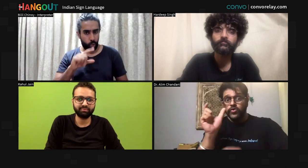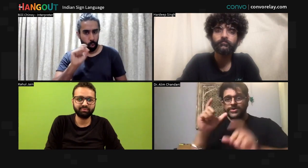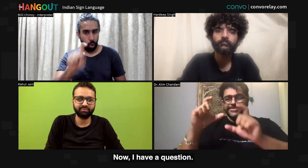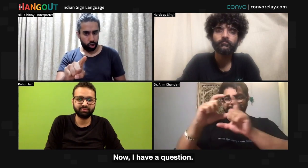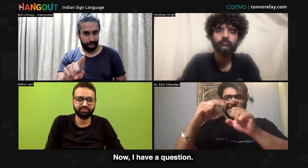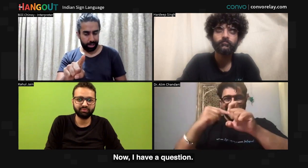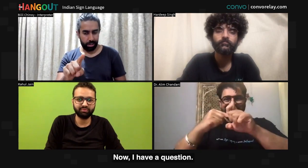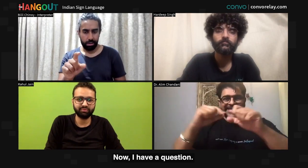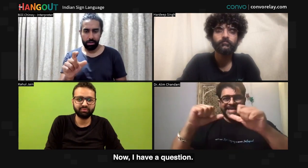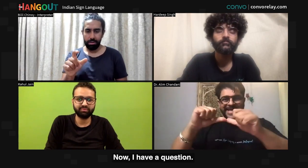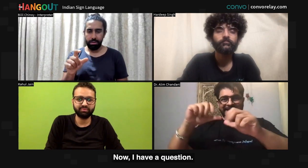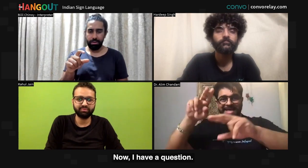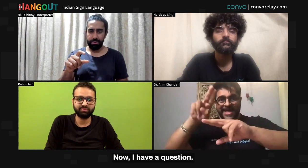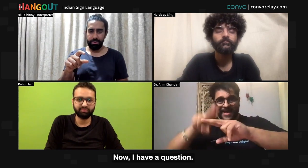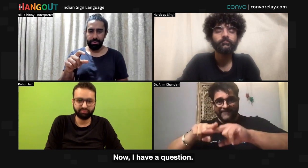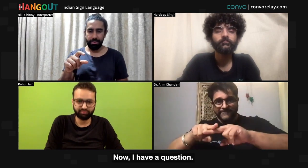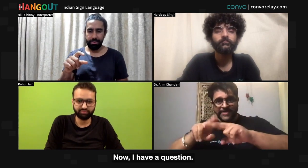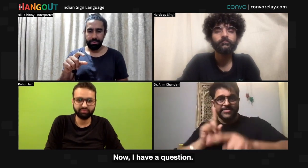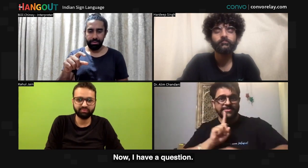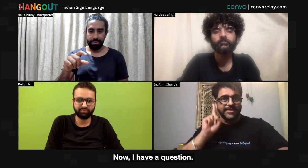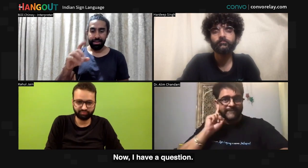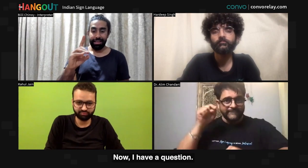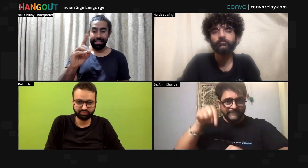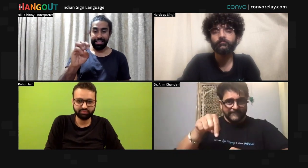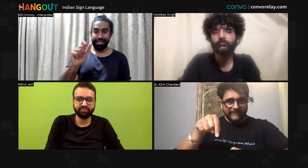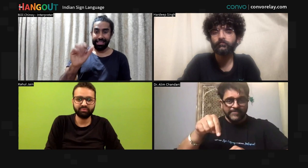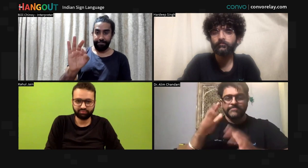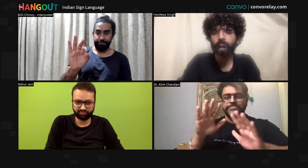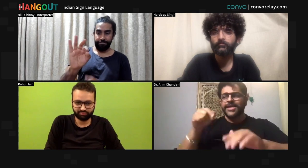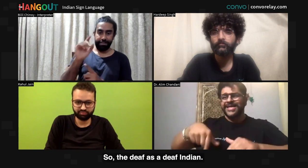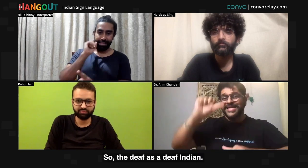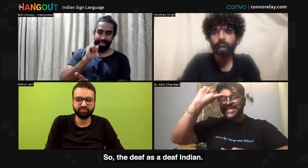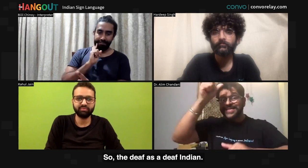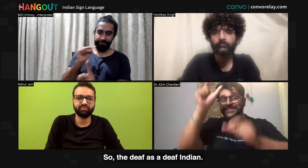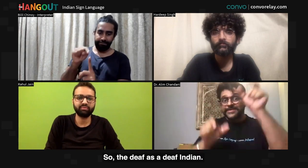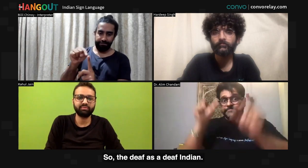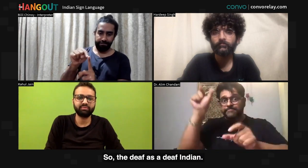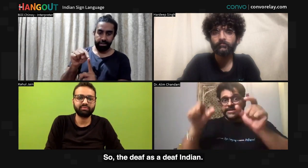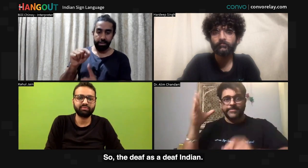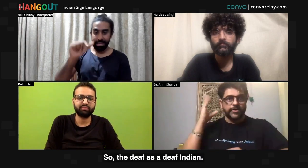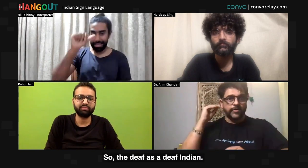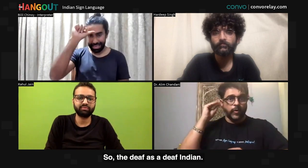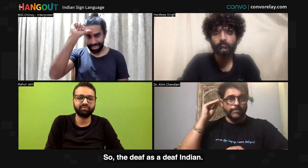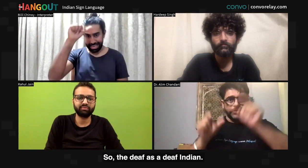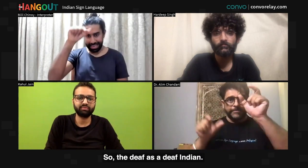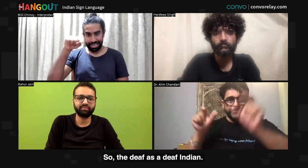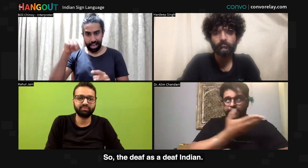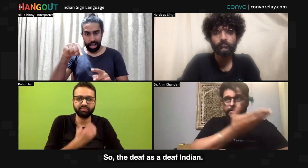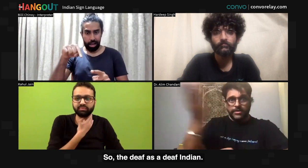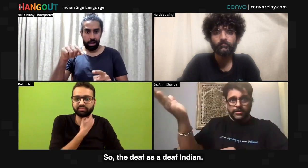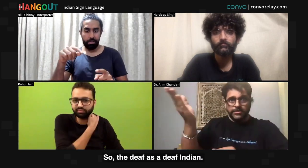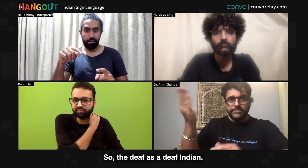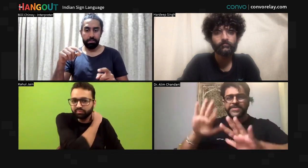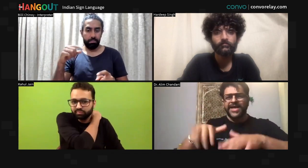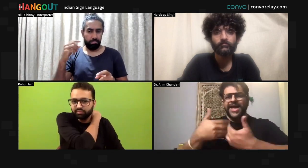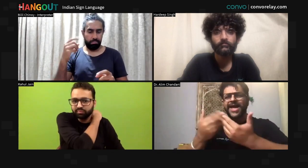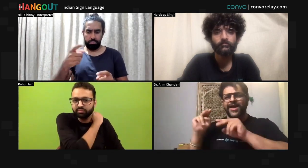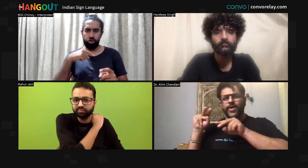Now, uh, I have a question, um, so the deaf, uh, as a deaf Indian, um,